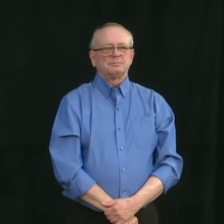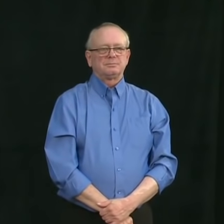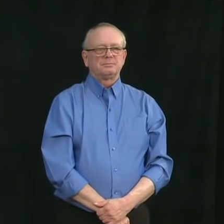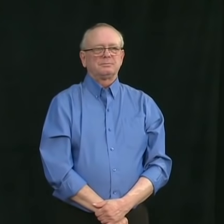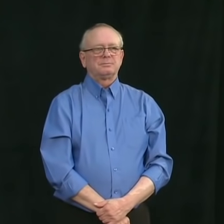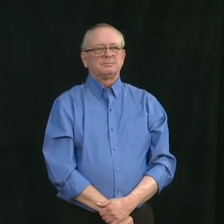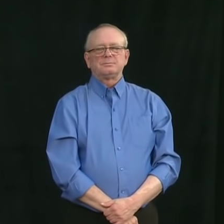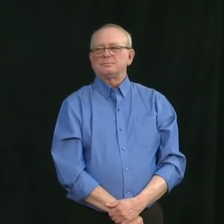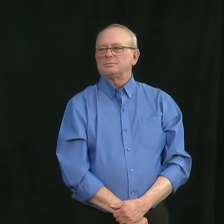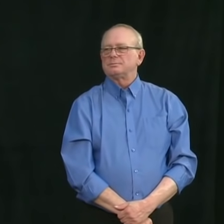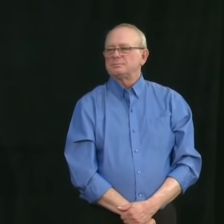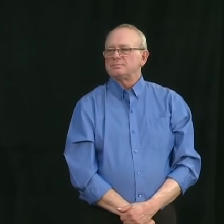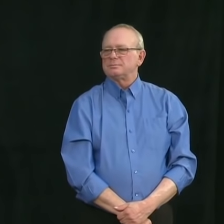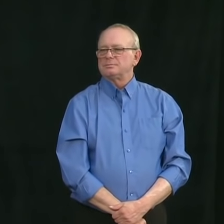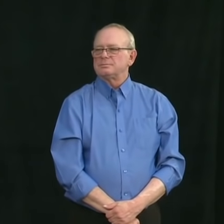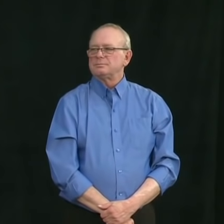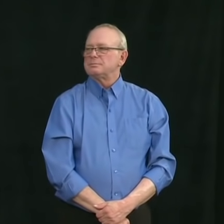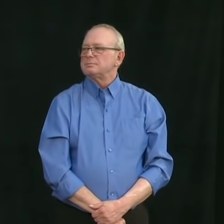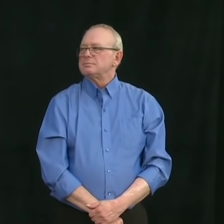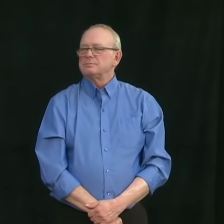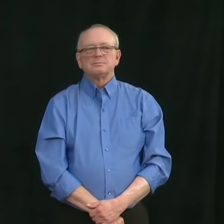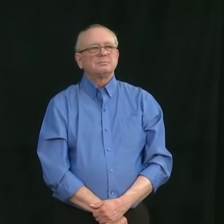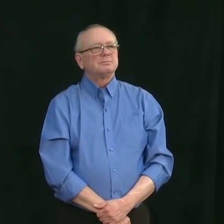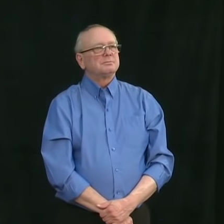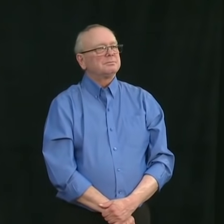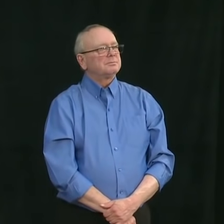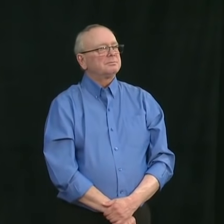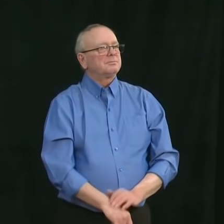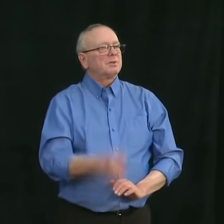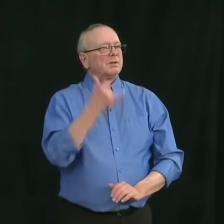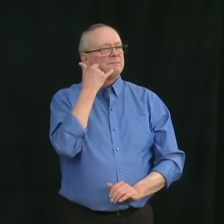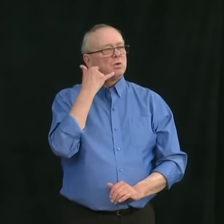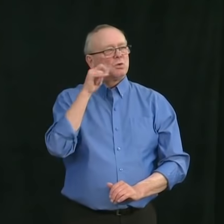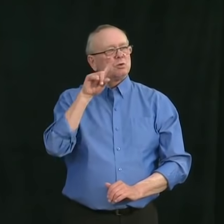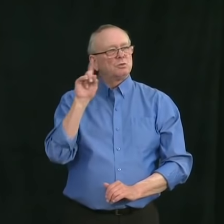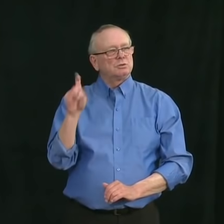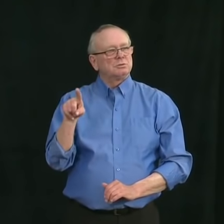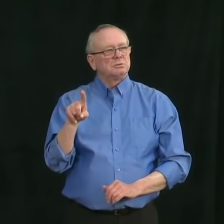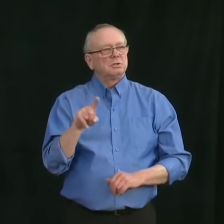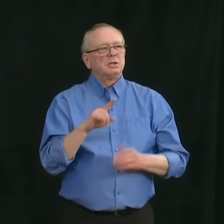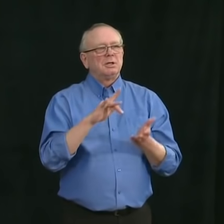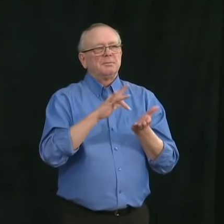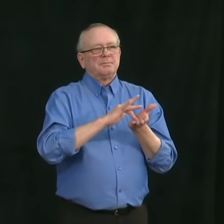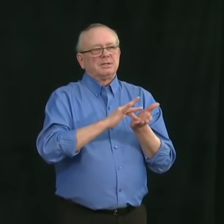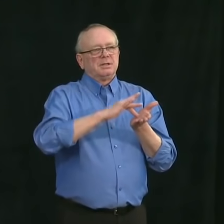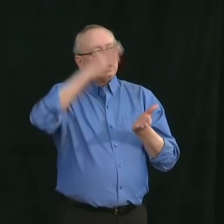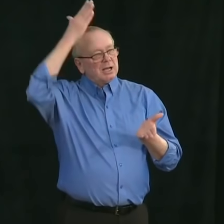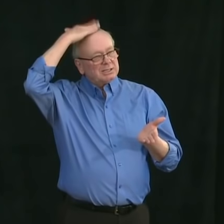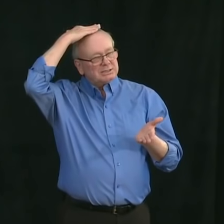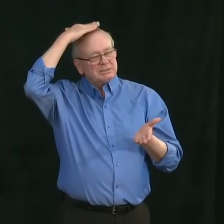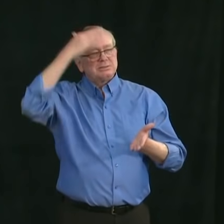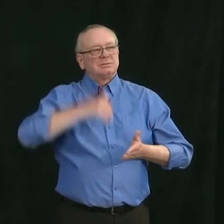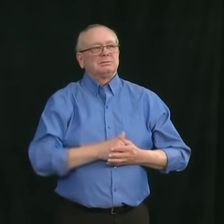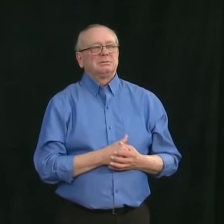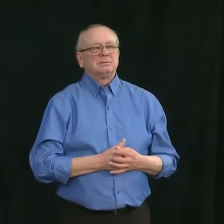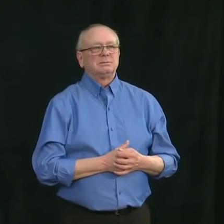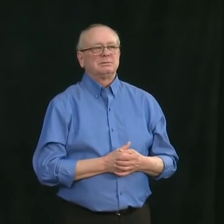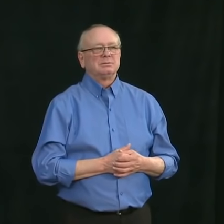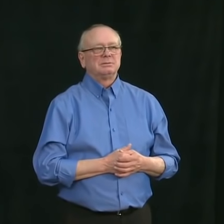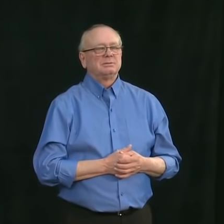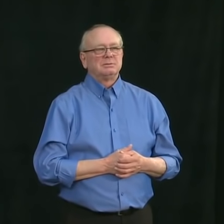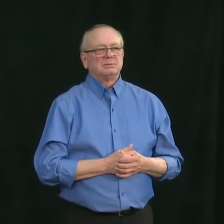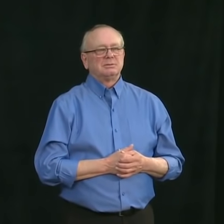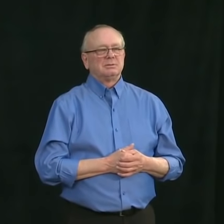first question, please? First is Alex McCaig with Chat Medicine Hat. Go ahead, Alex. Hi, this is a question